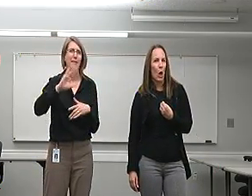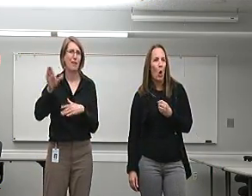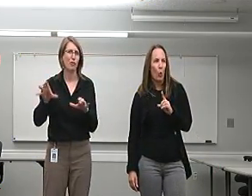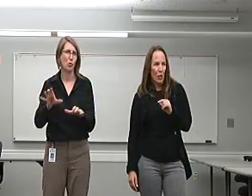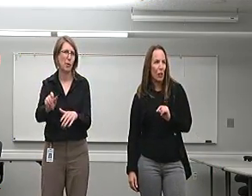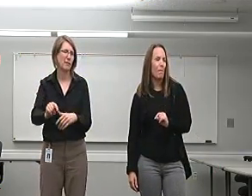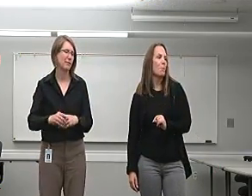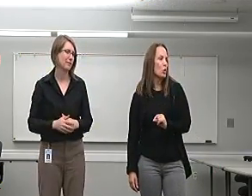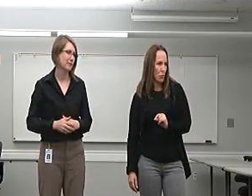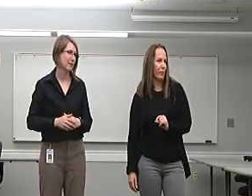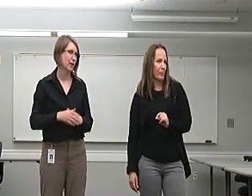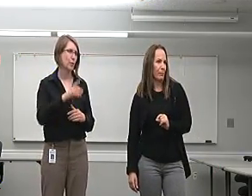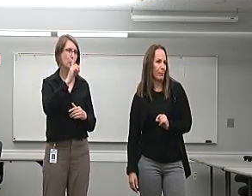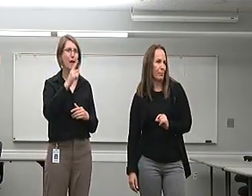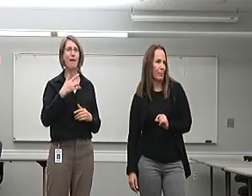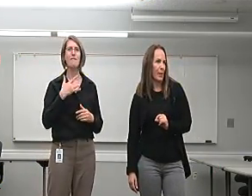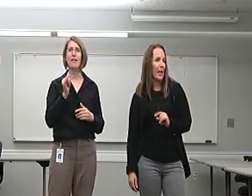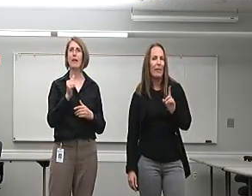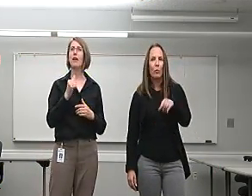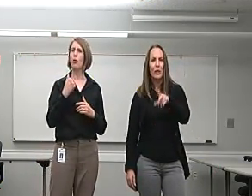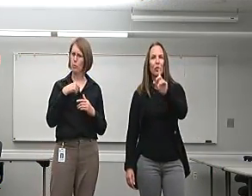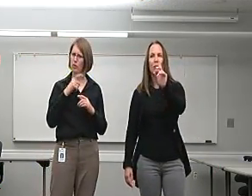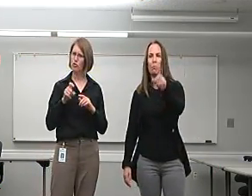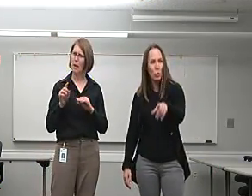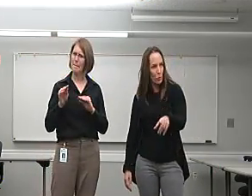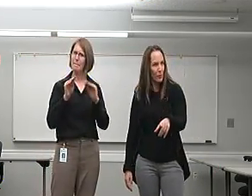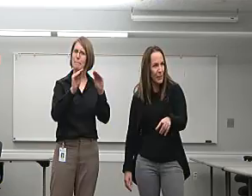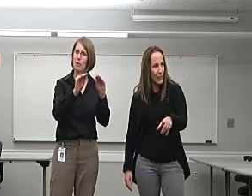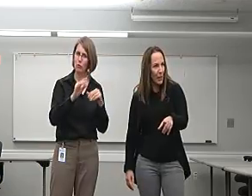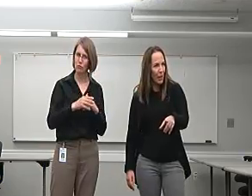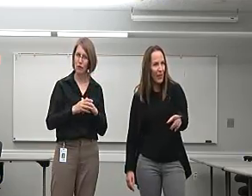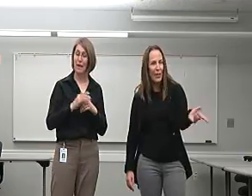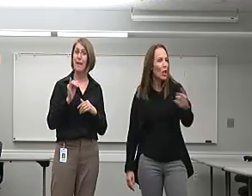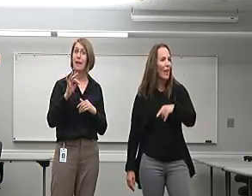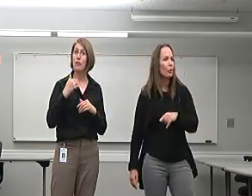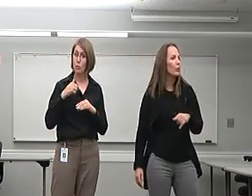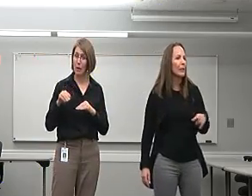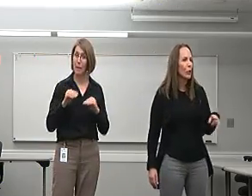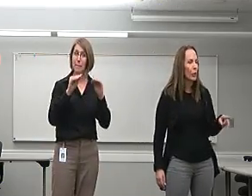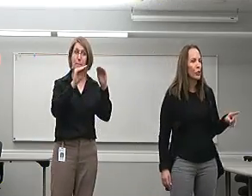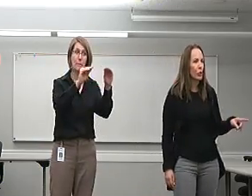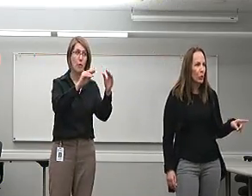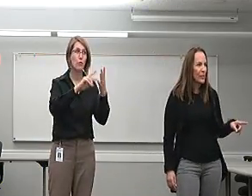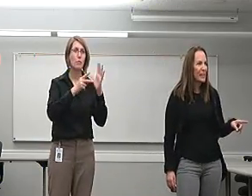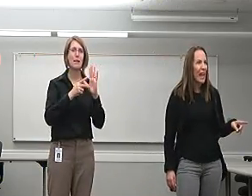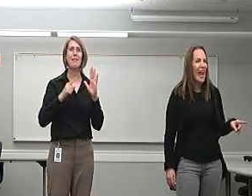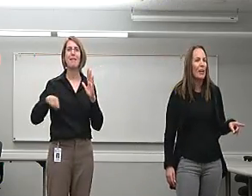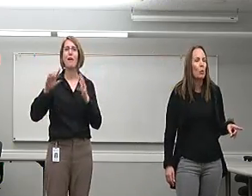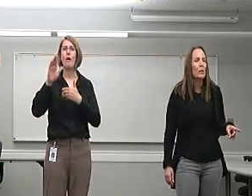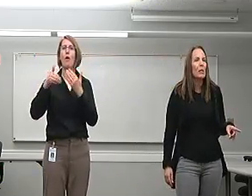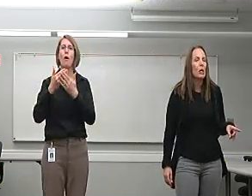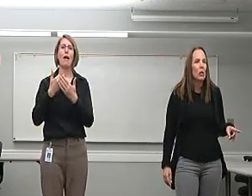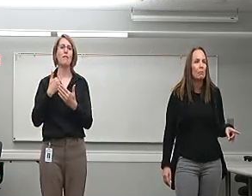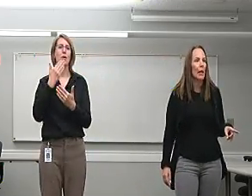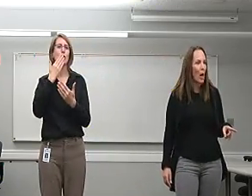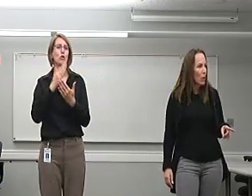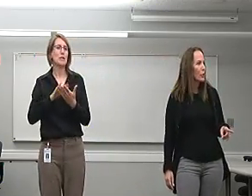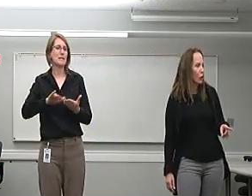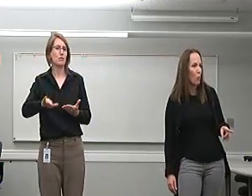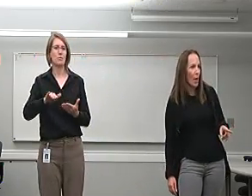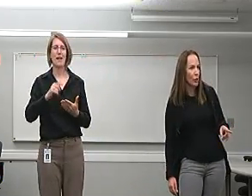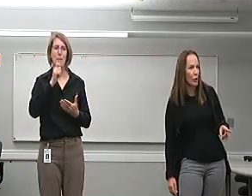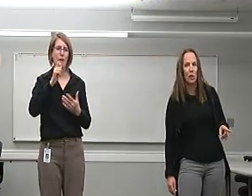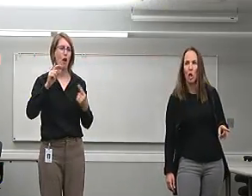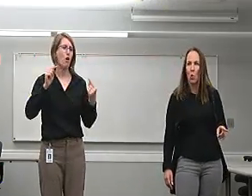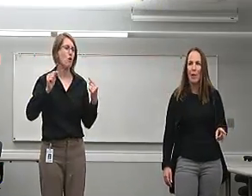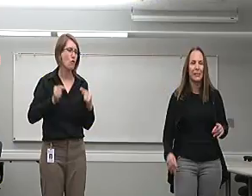move. If we just moved, they'd all have a really good excuse, and it wouldn't hurt my heart so much that no one